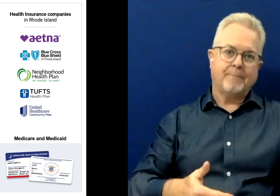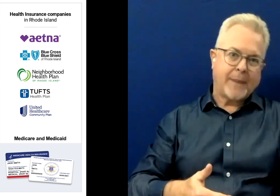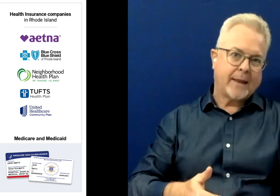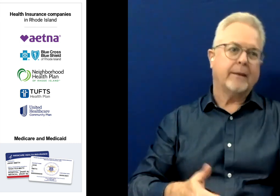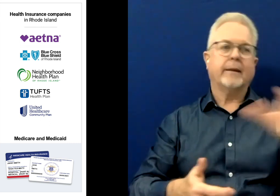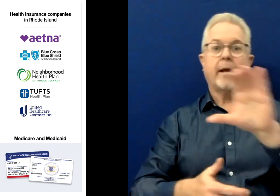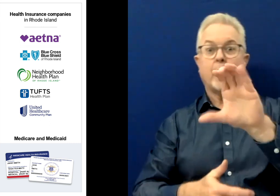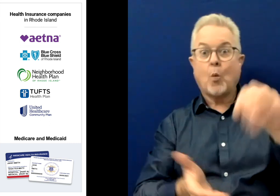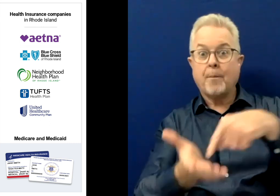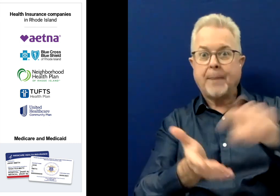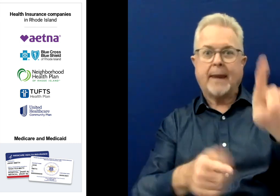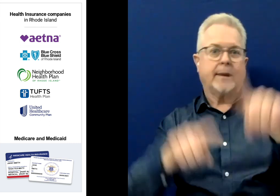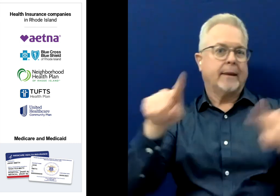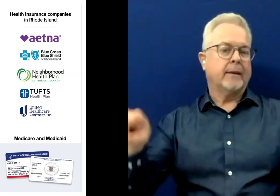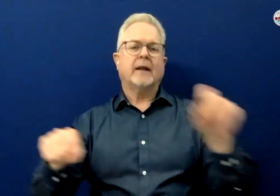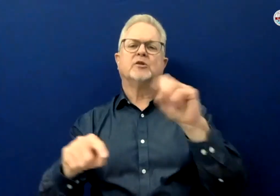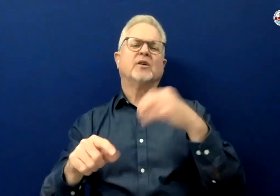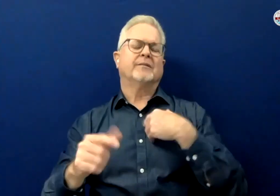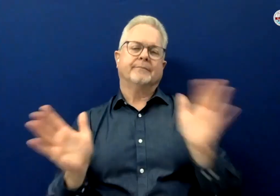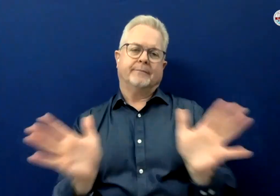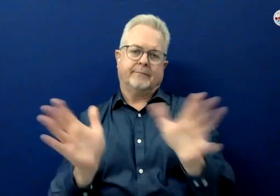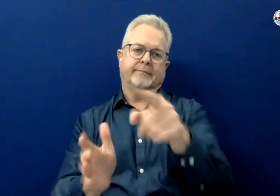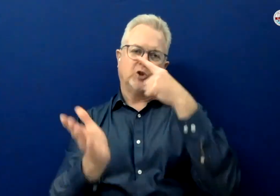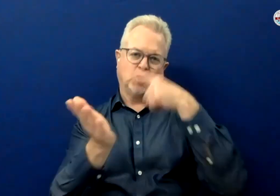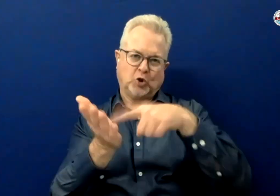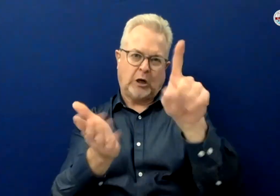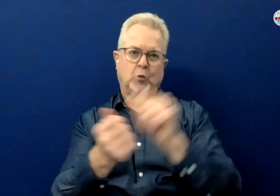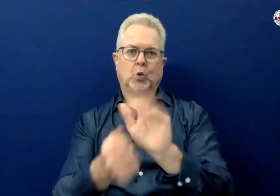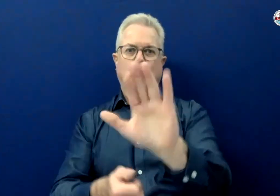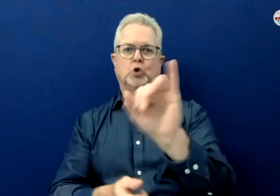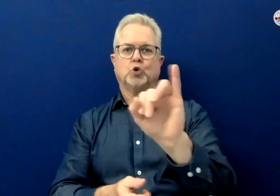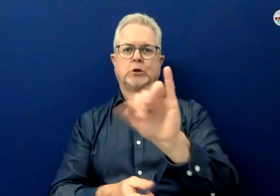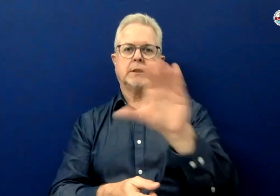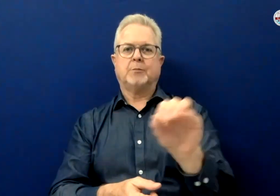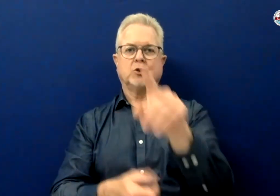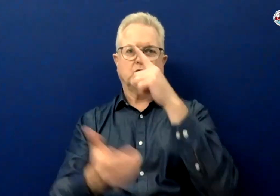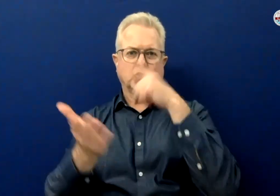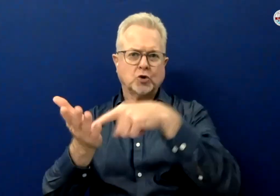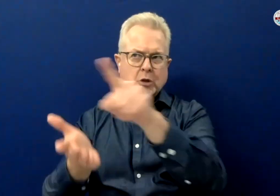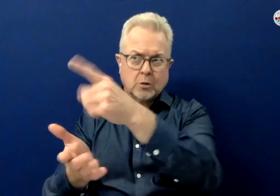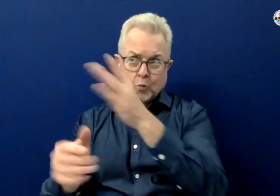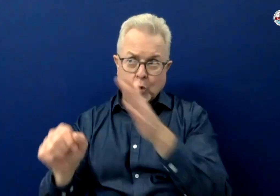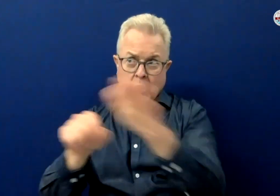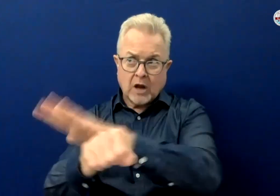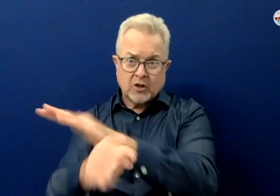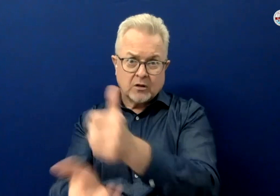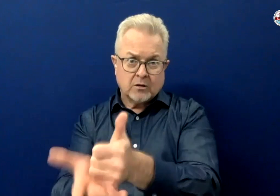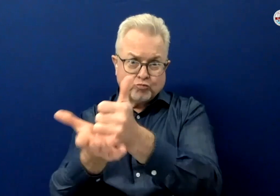from insurance carrier to insurance carrier. Some will cover, some will have a copay and so forth. It is suggested that you check with